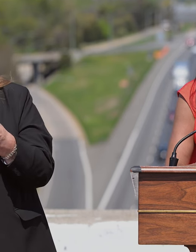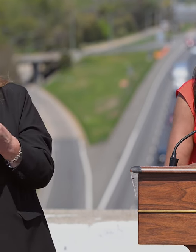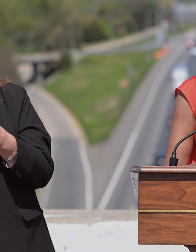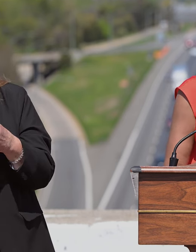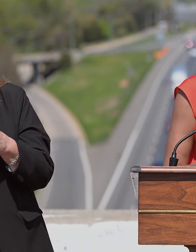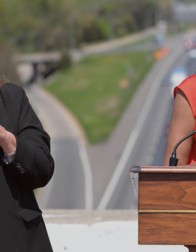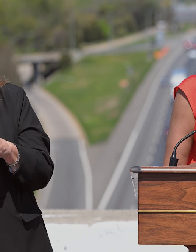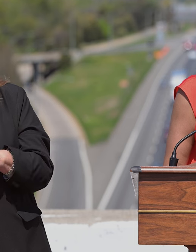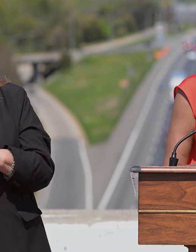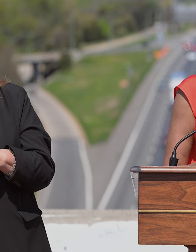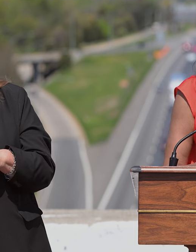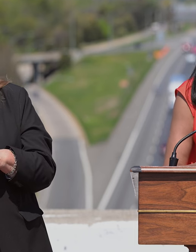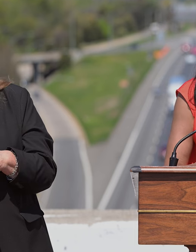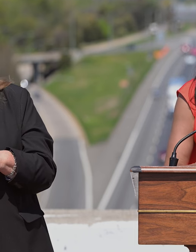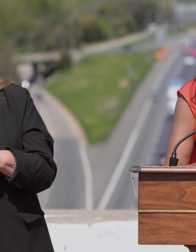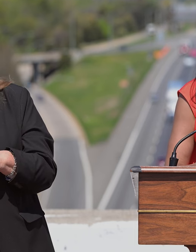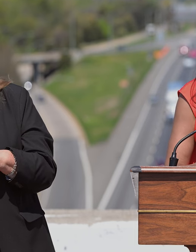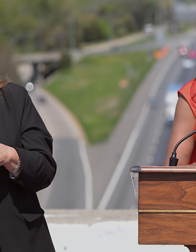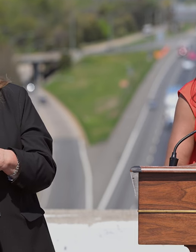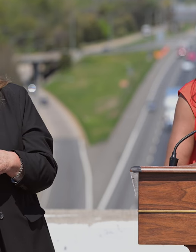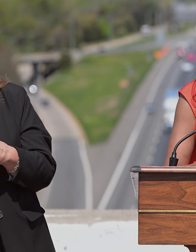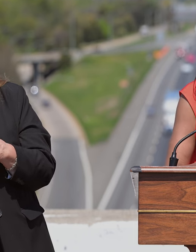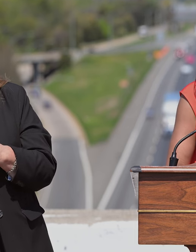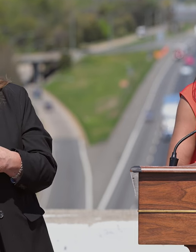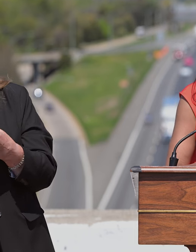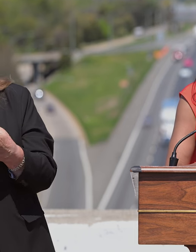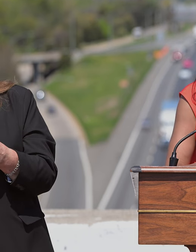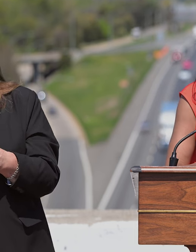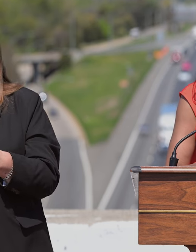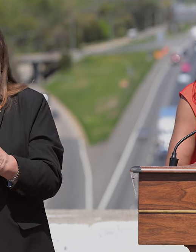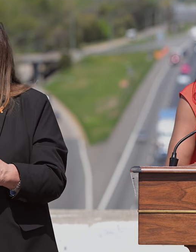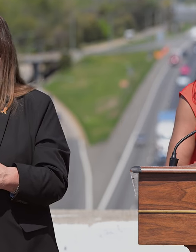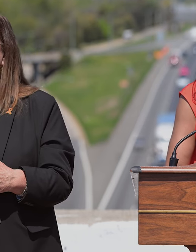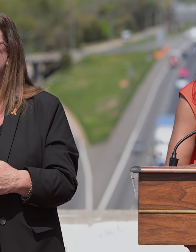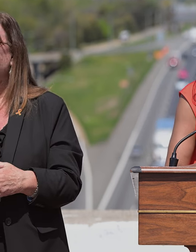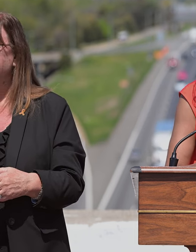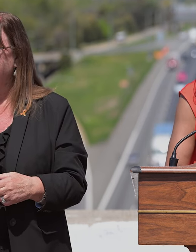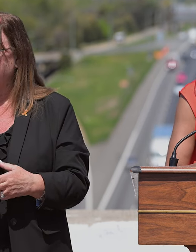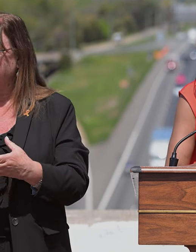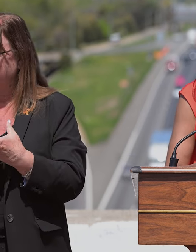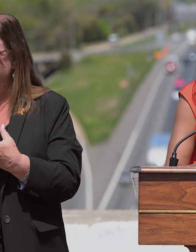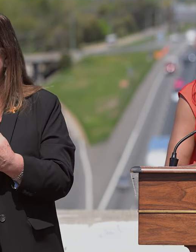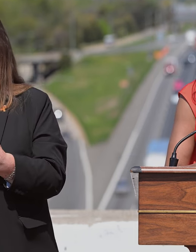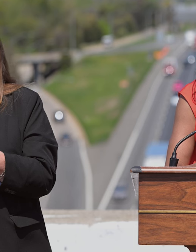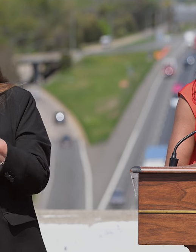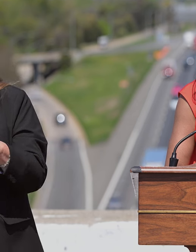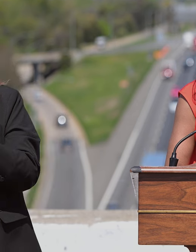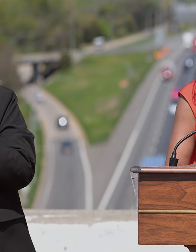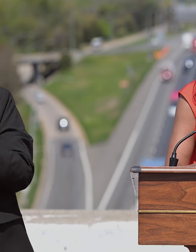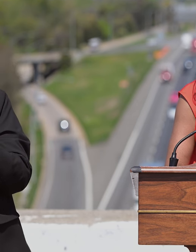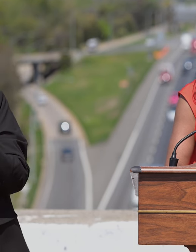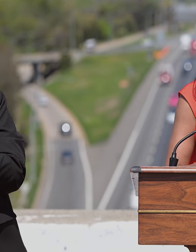and Stephen. Thank you for sharing those stories. Governor Moore and I believe those closest to the